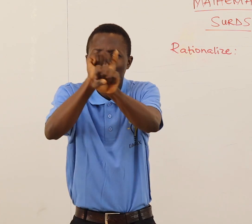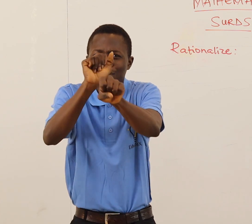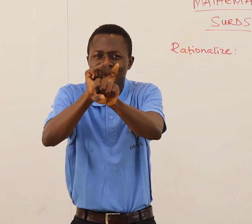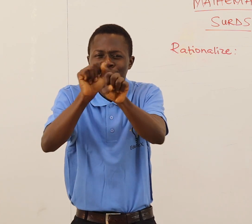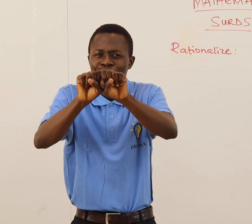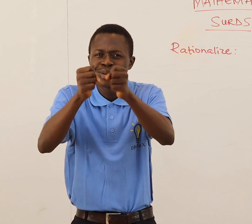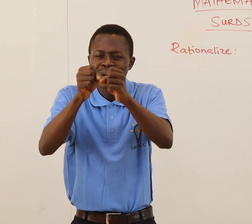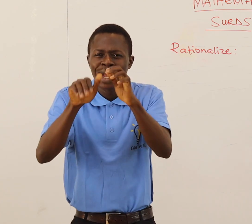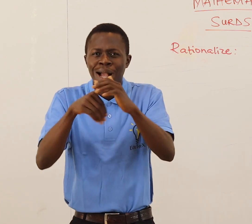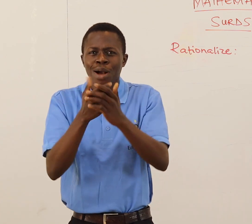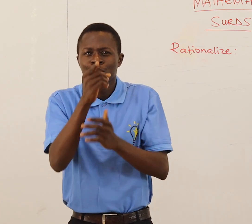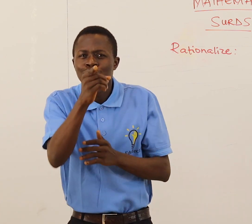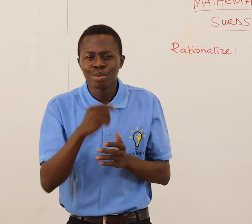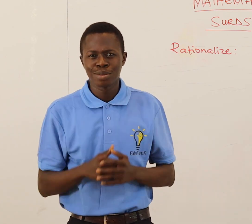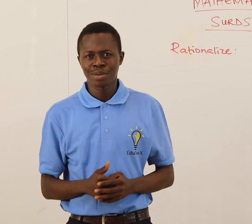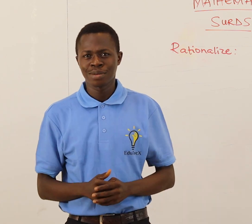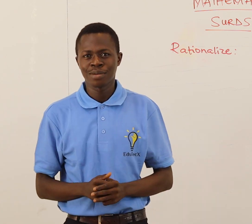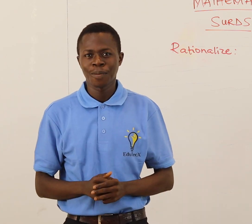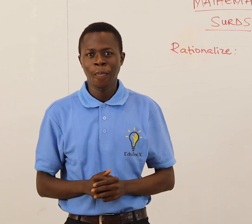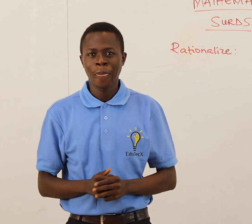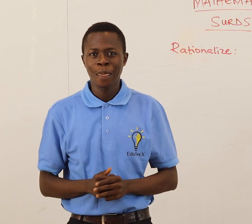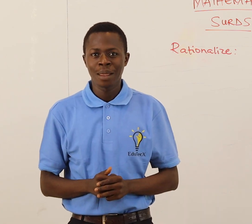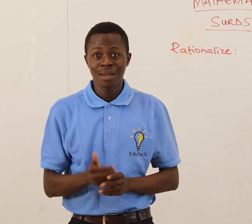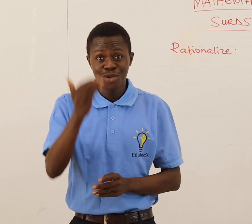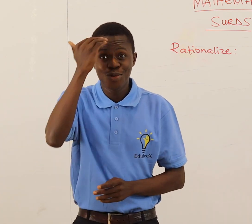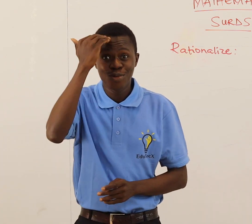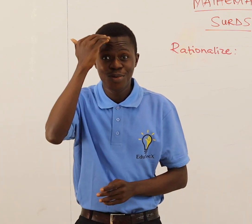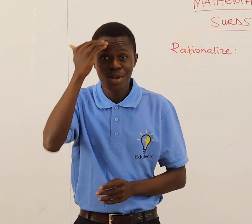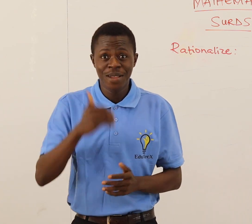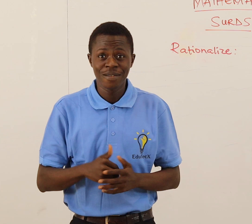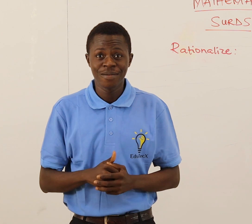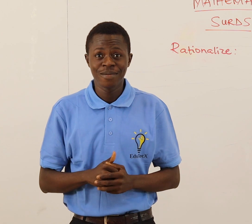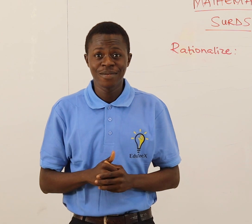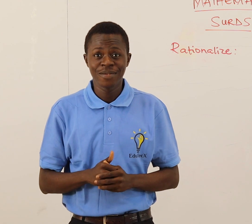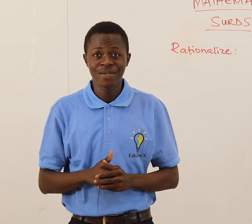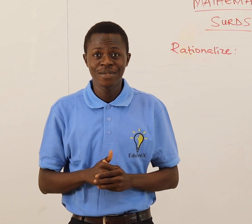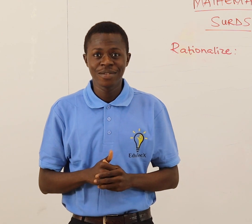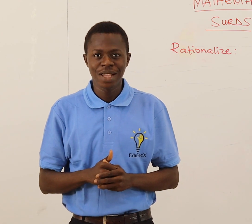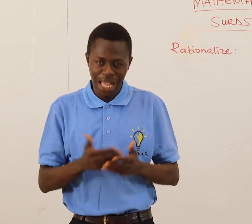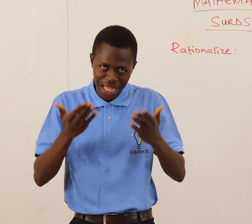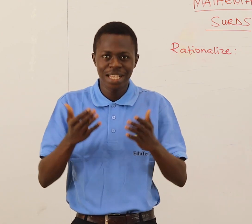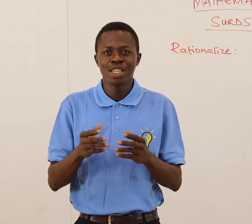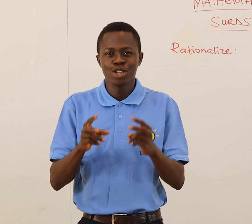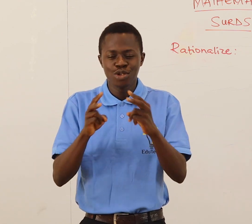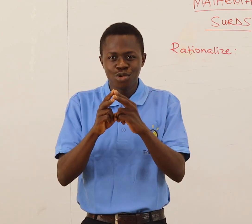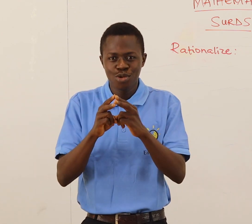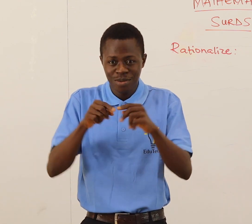How would you simplify an expression of the form 1 divided by square root of